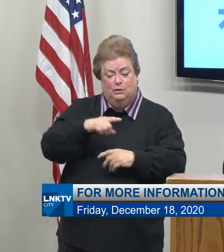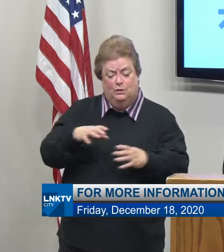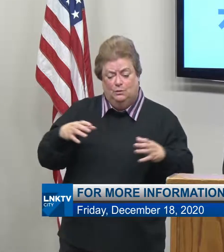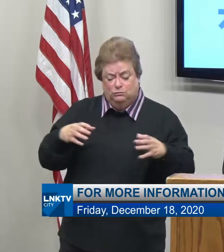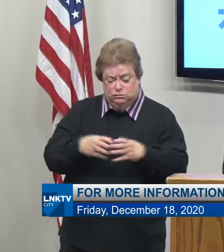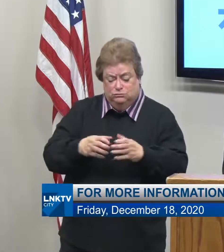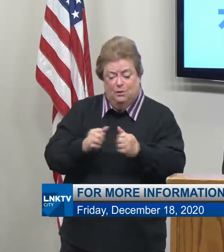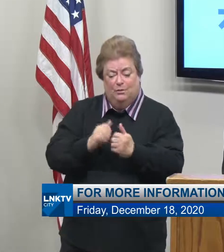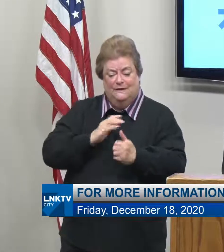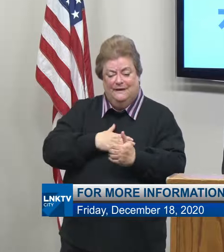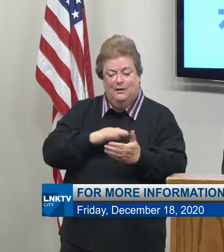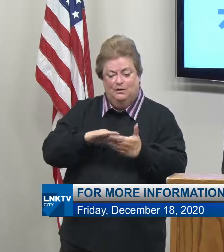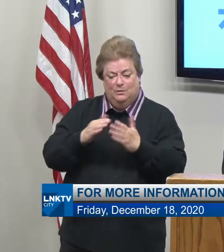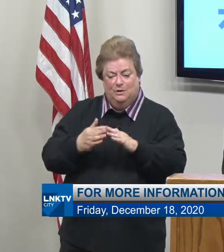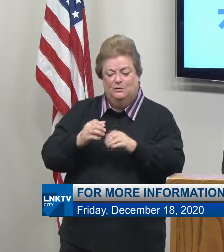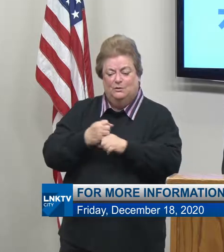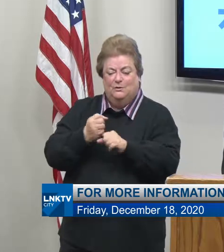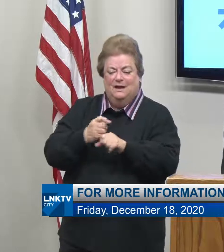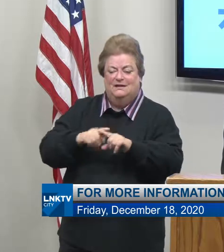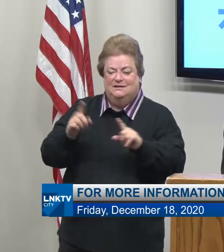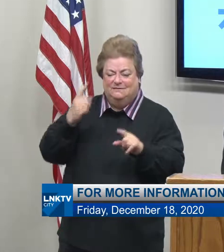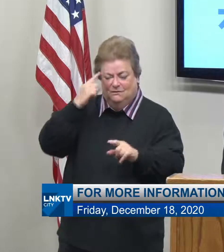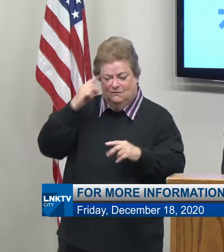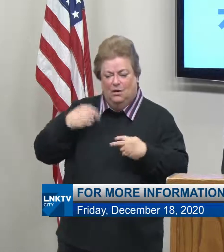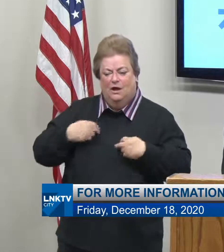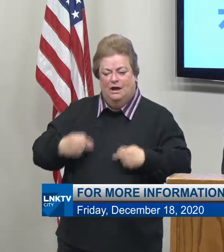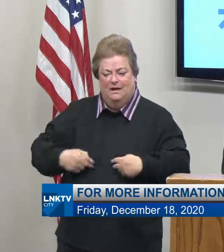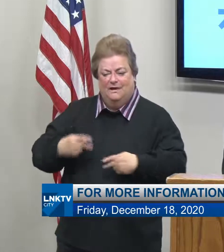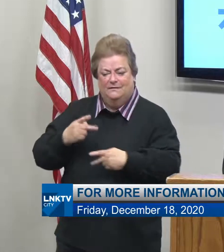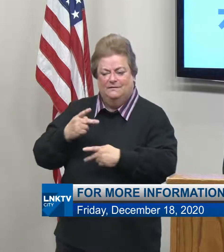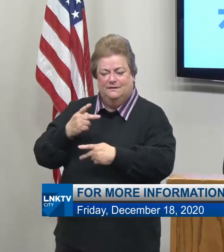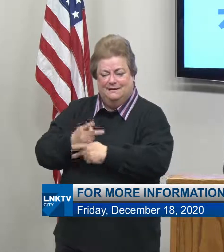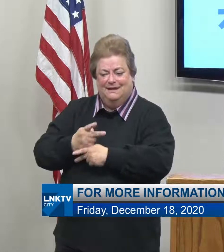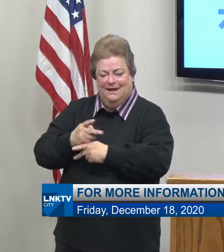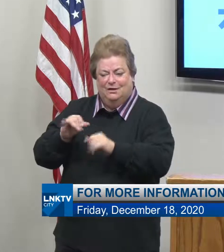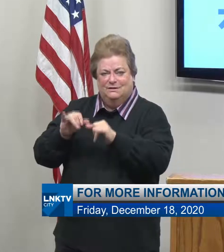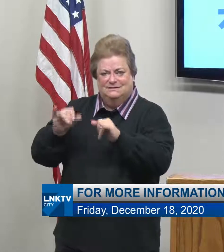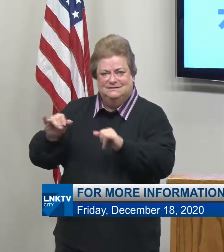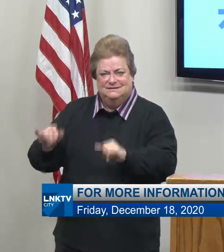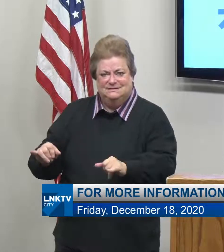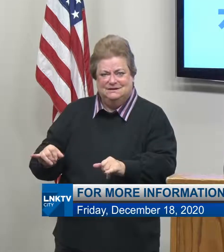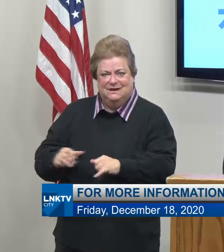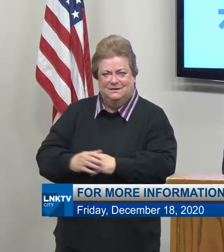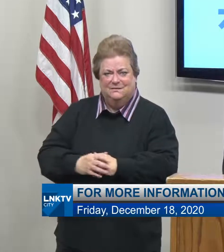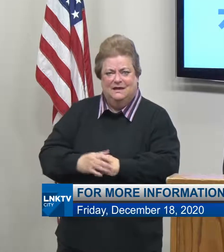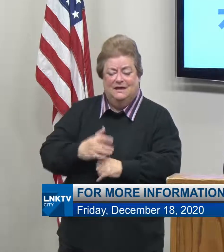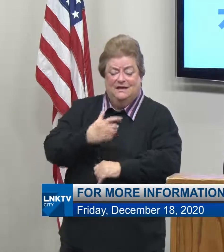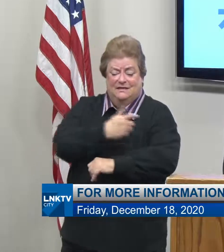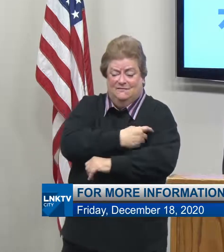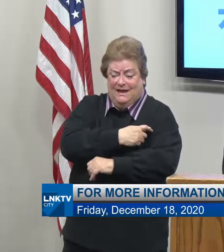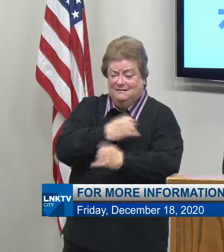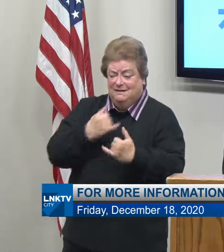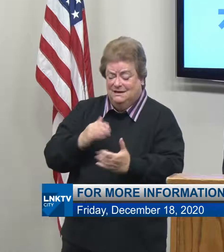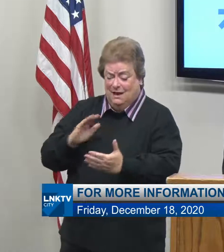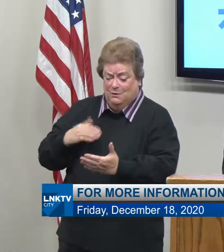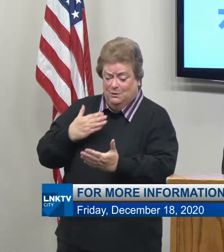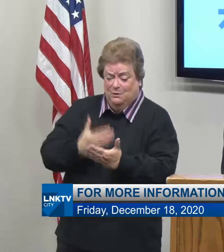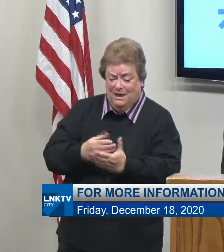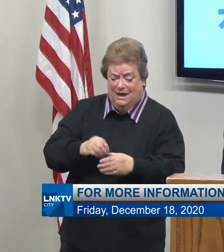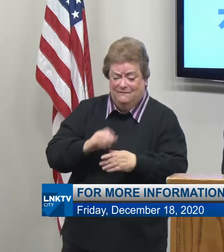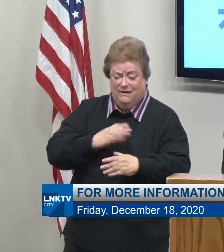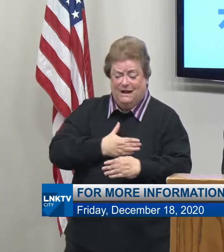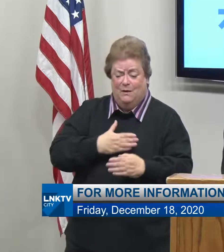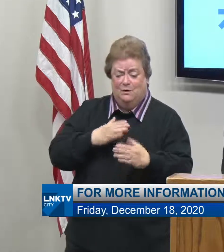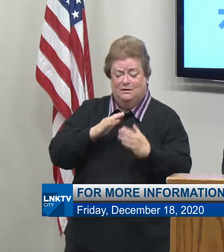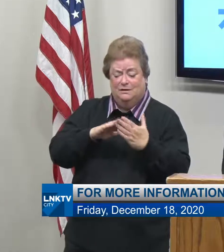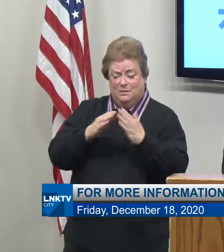difference for our healthcare system and our most vulnerable residents. And this, combined with the news of the vaccine arriving in our community, gives us a lot of